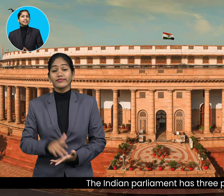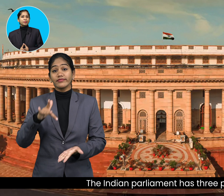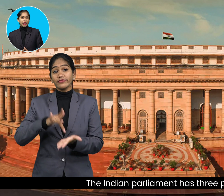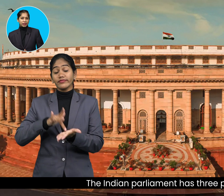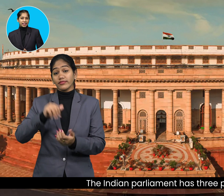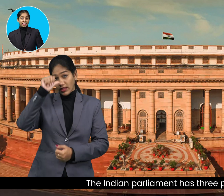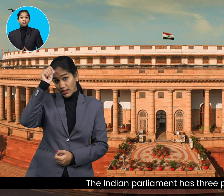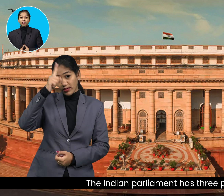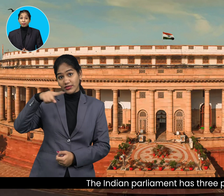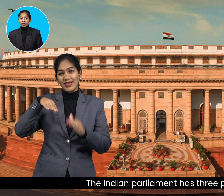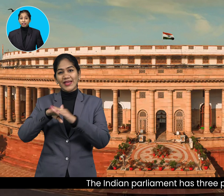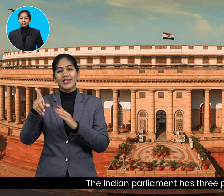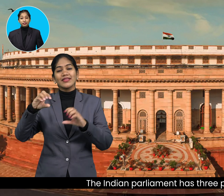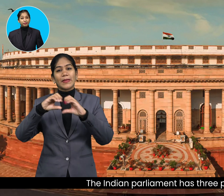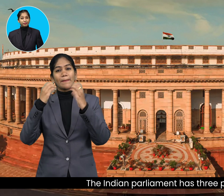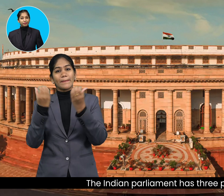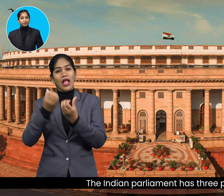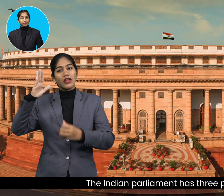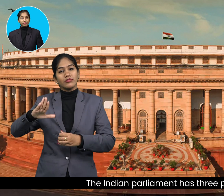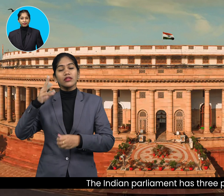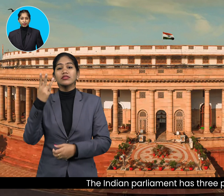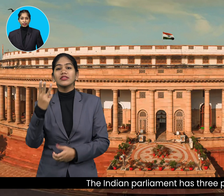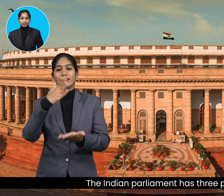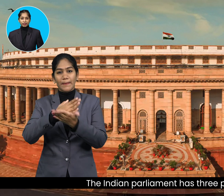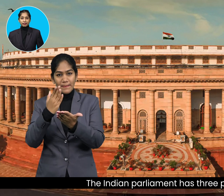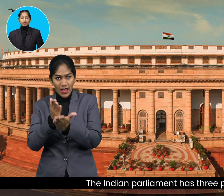The Indian Parliament has 3 parts.